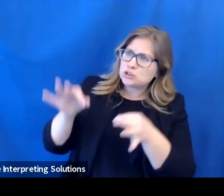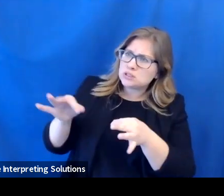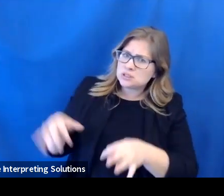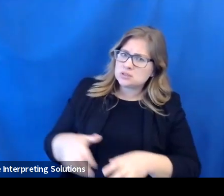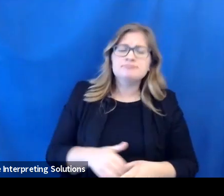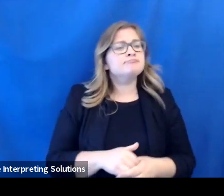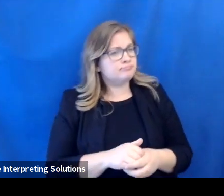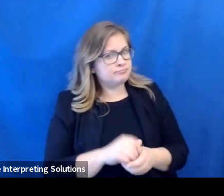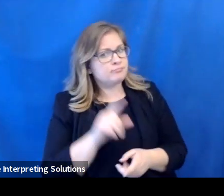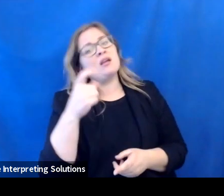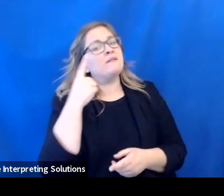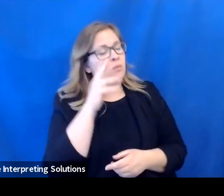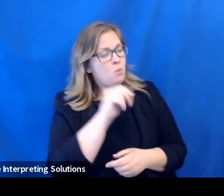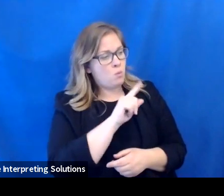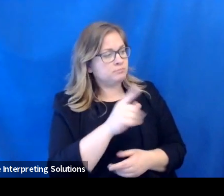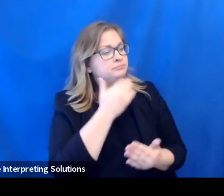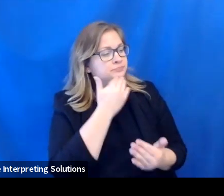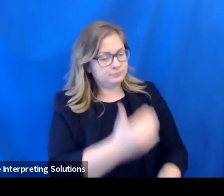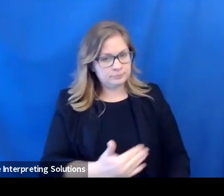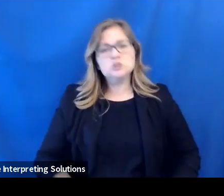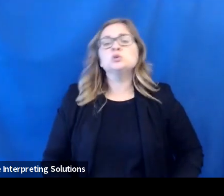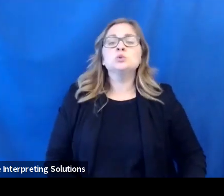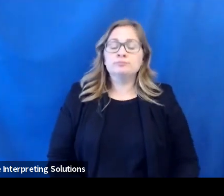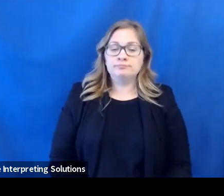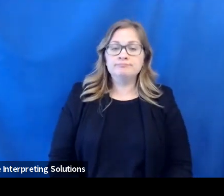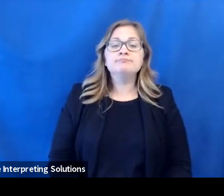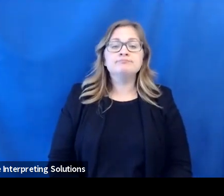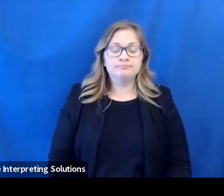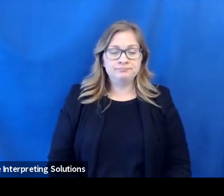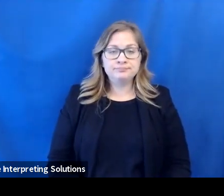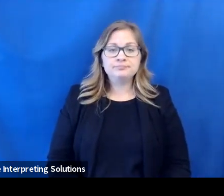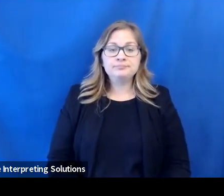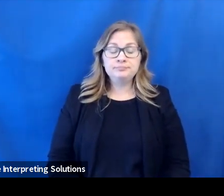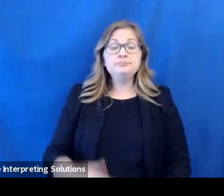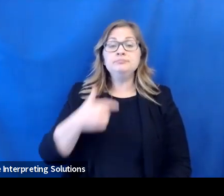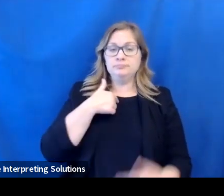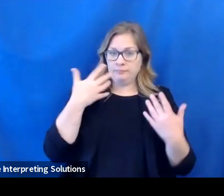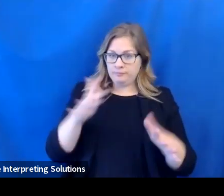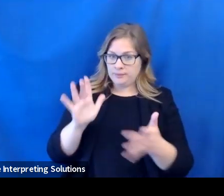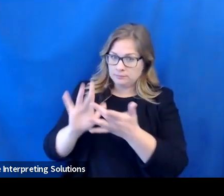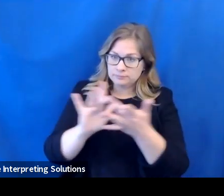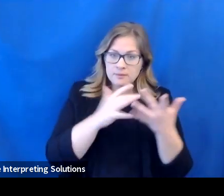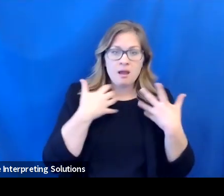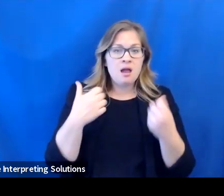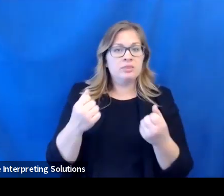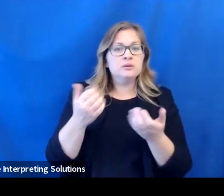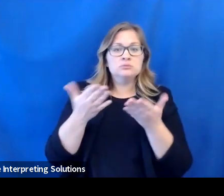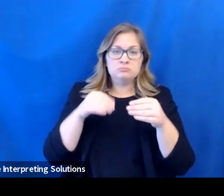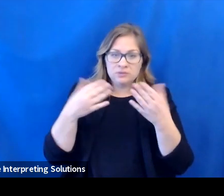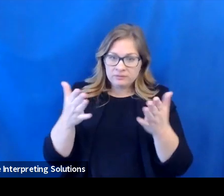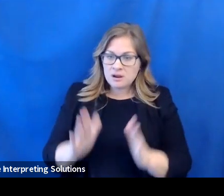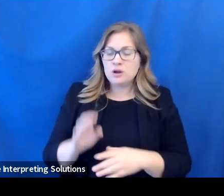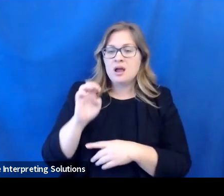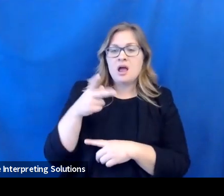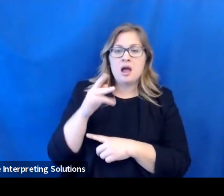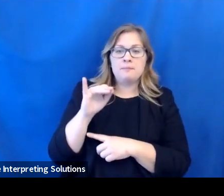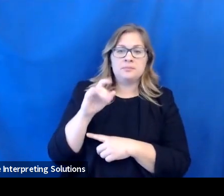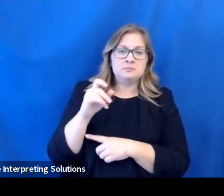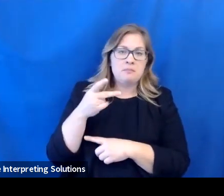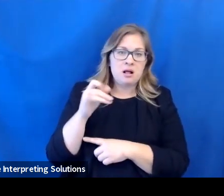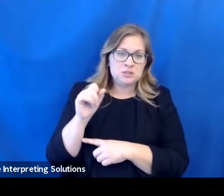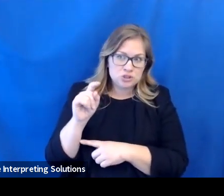first we talk health providers, experts, epidemiologists, economics, state economists, and others,